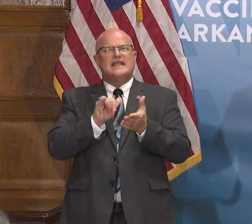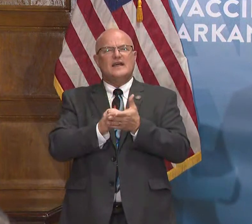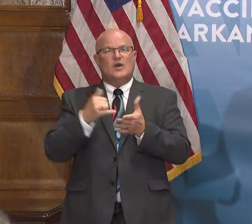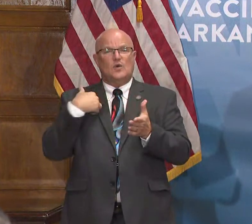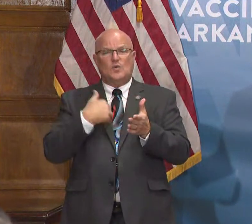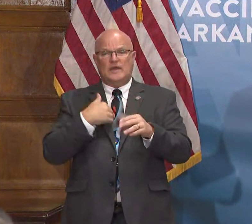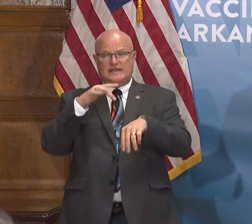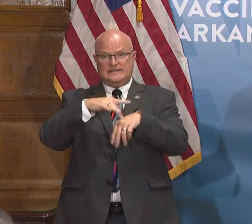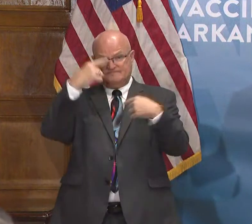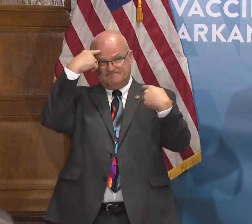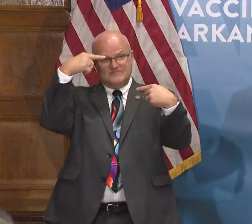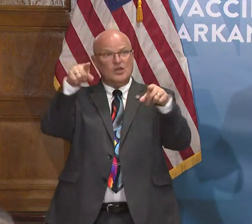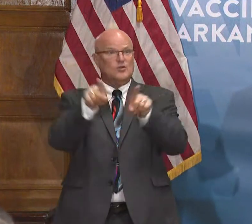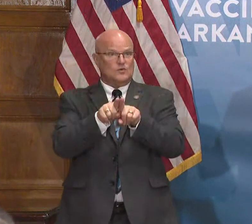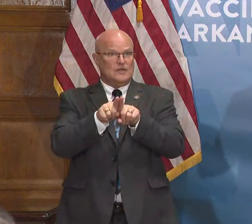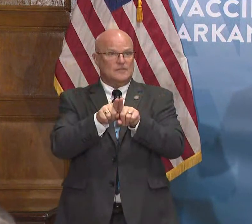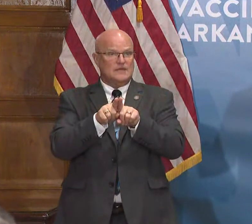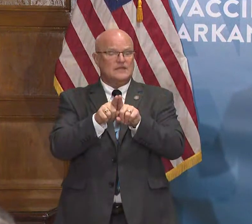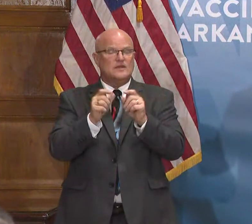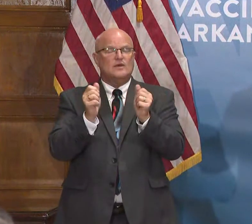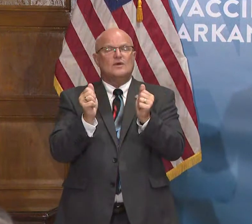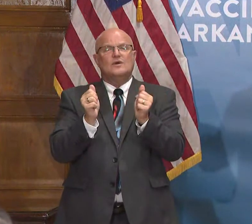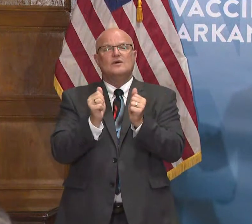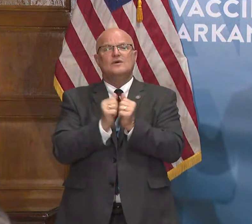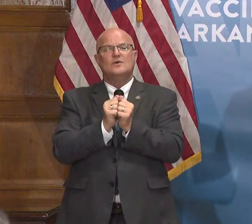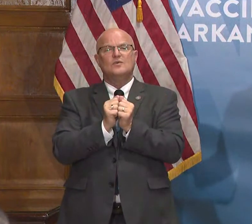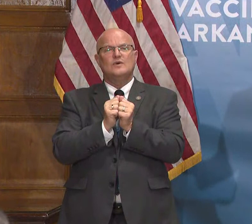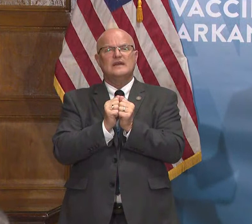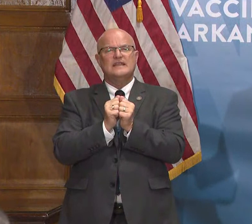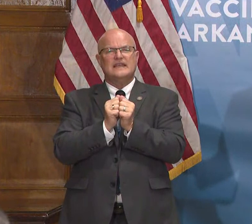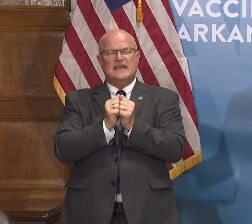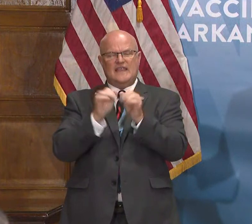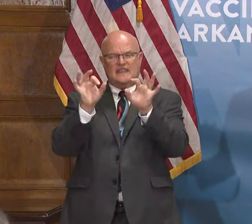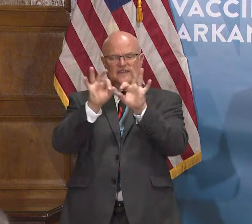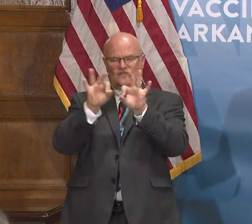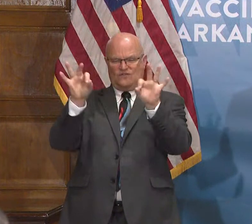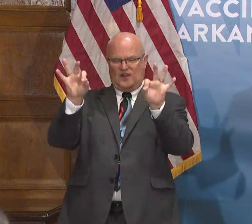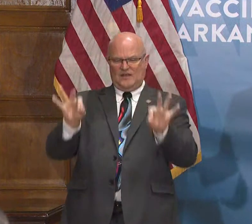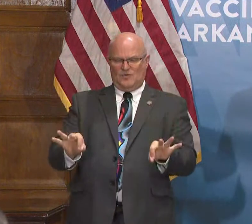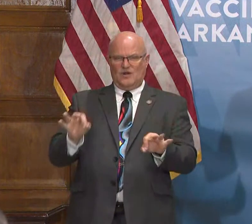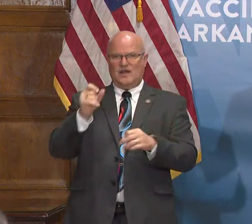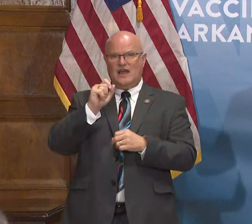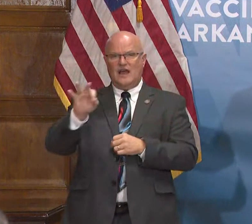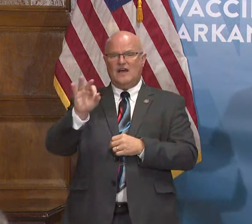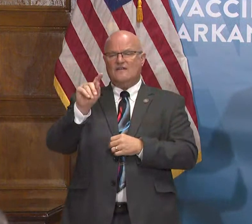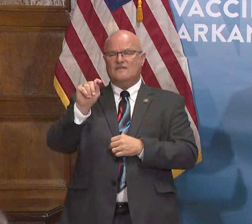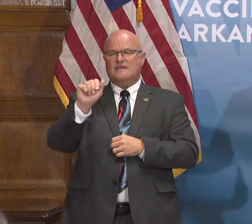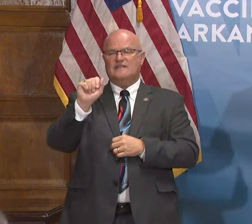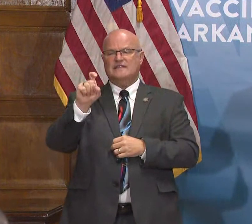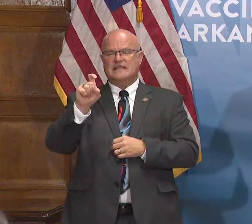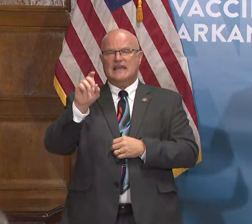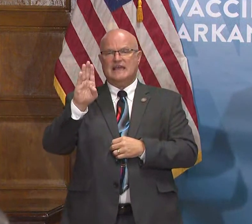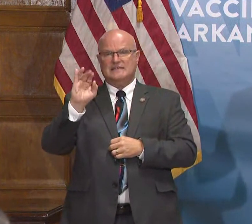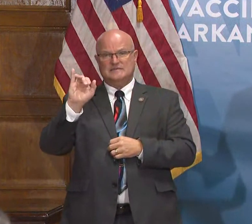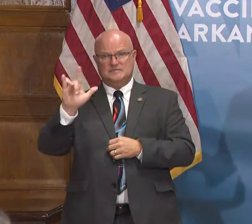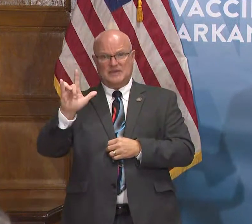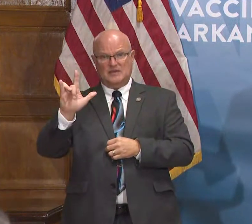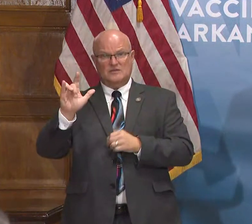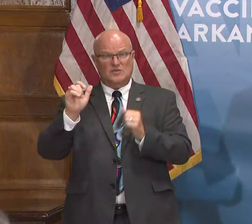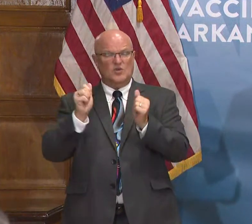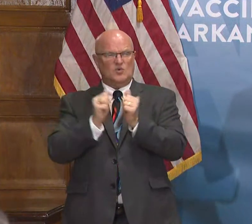we've reached an agreement on the framework of the tax bill, an agreement with the